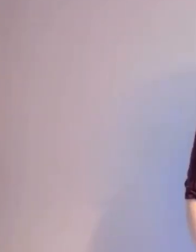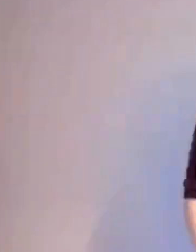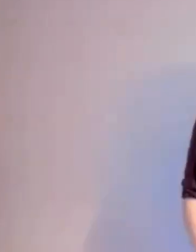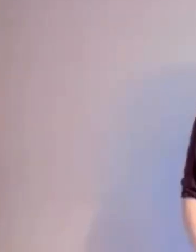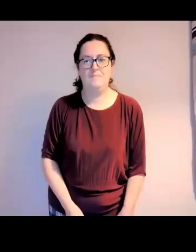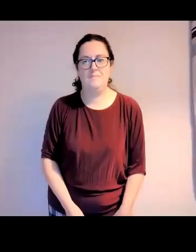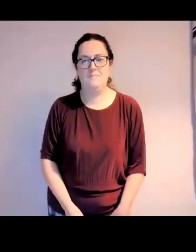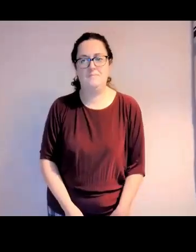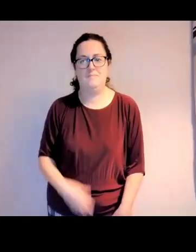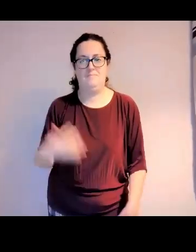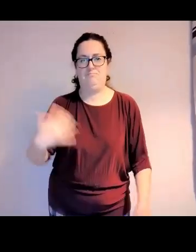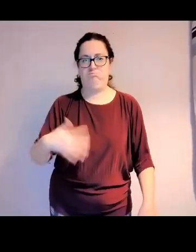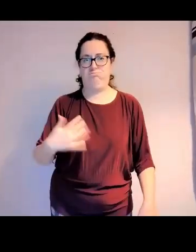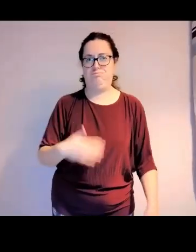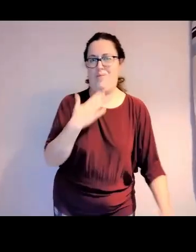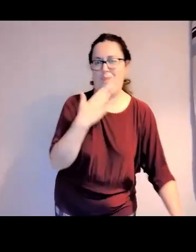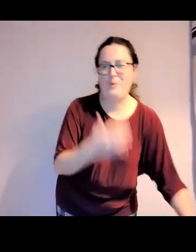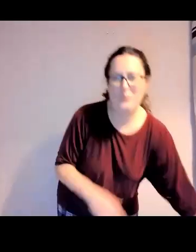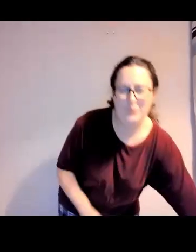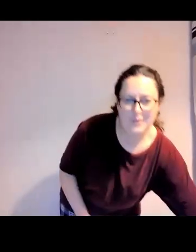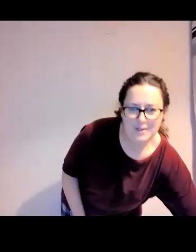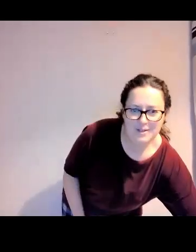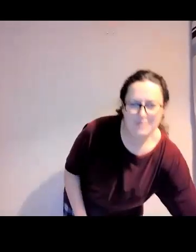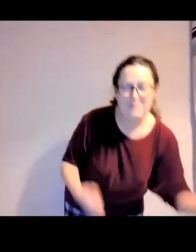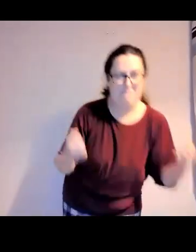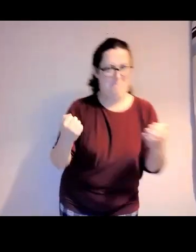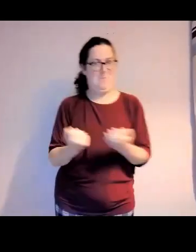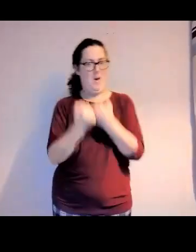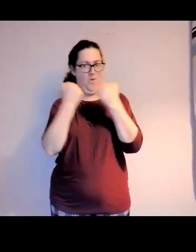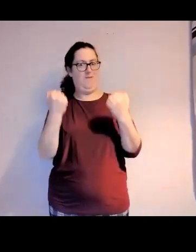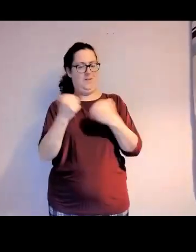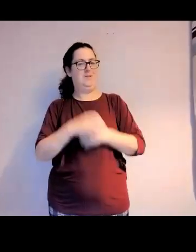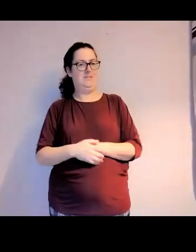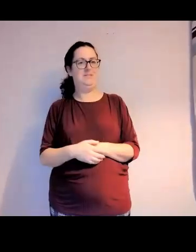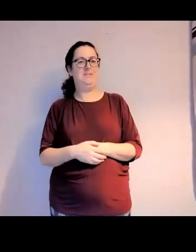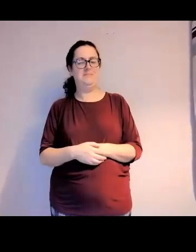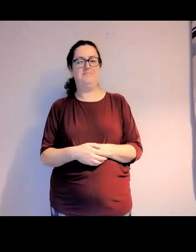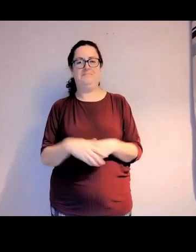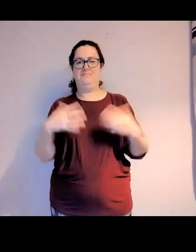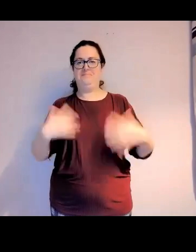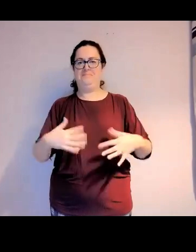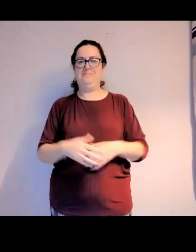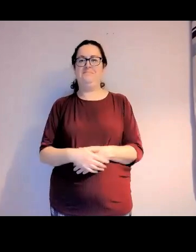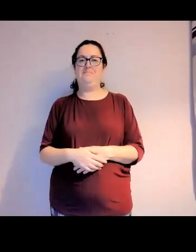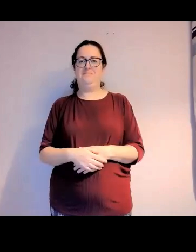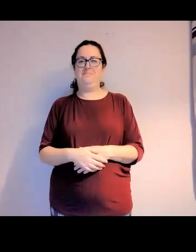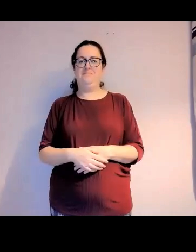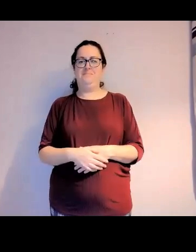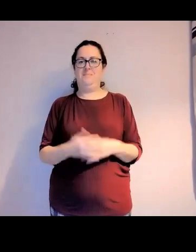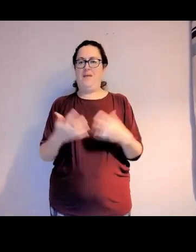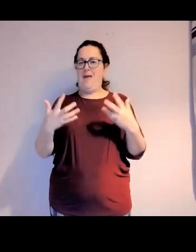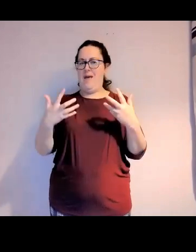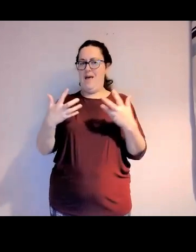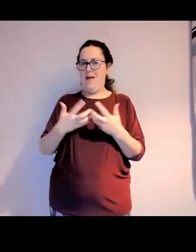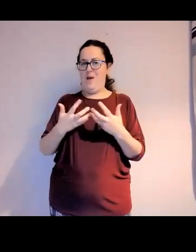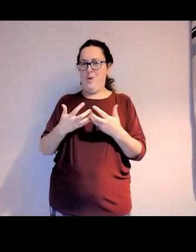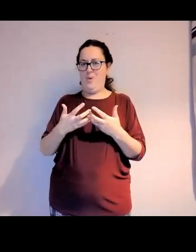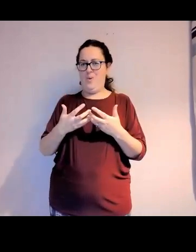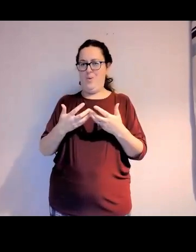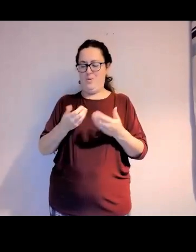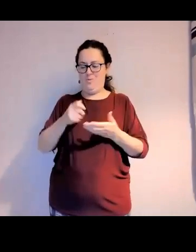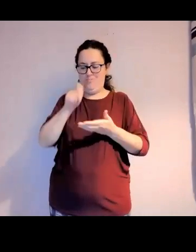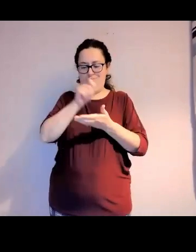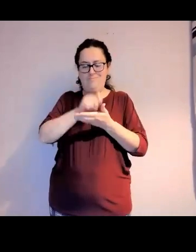Gosh, Jeff, thank you for that one. What a powerful reading. Absolutely fantastic. I love the way that you chose to write the poem